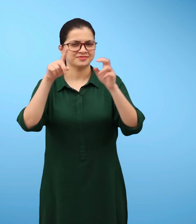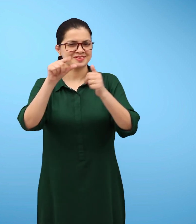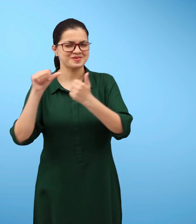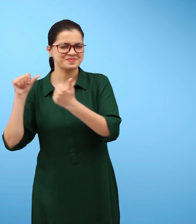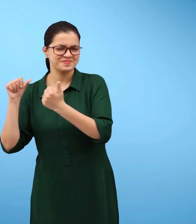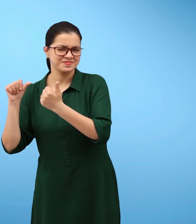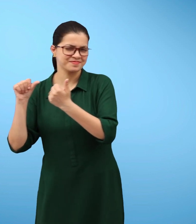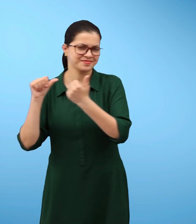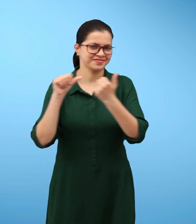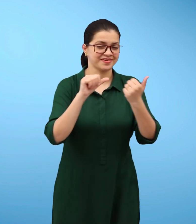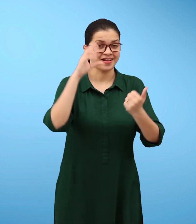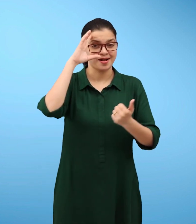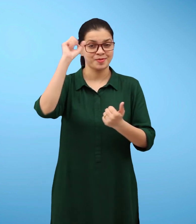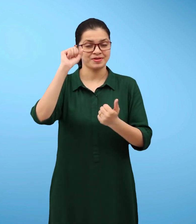Let's recall.